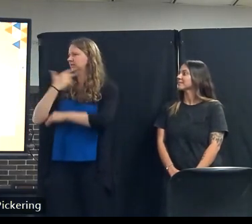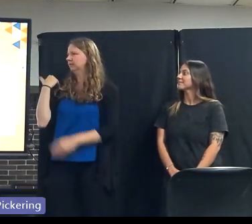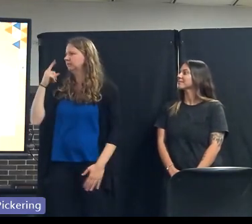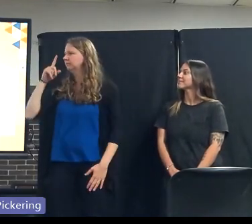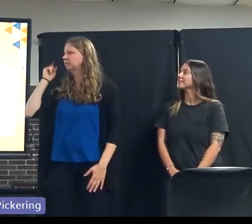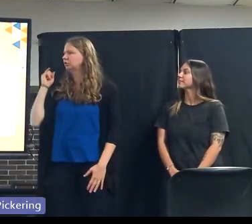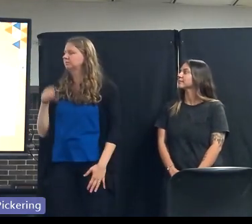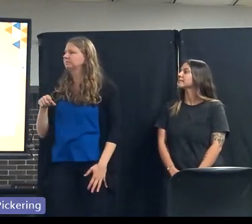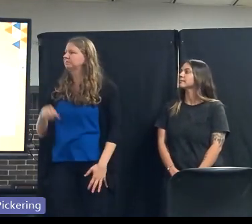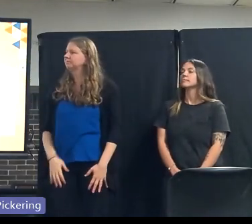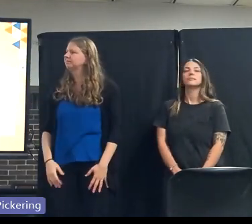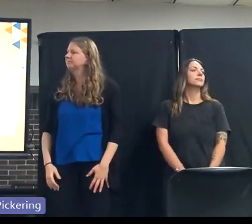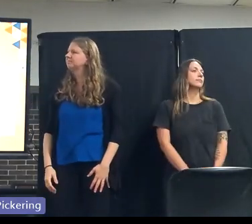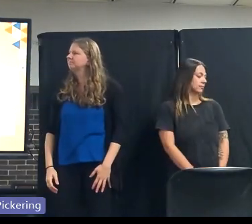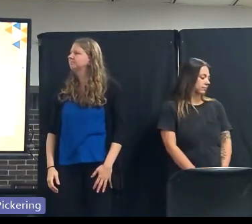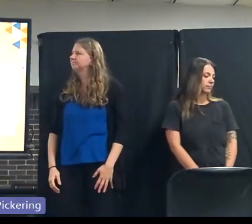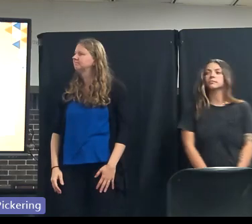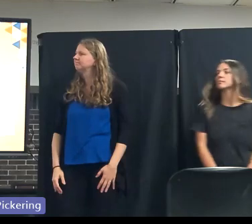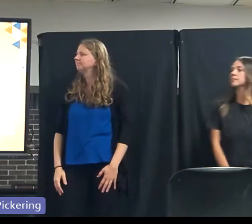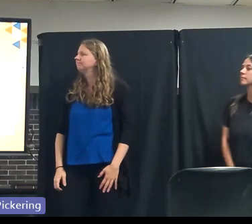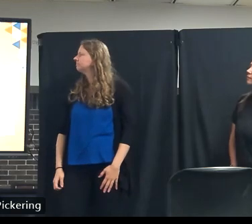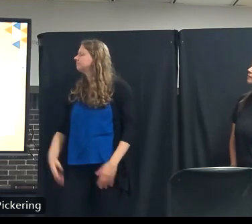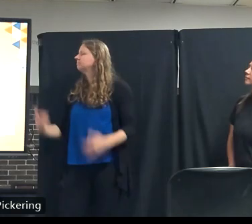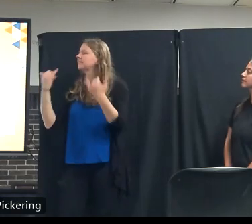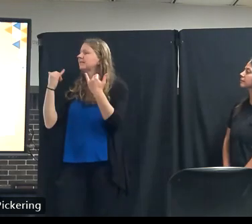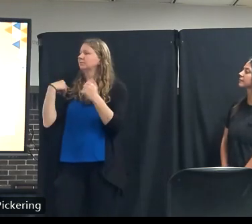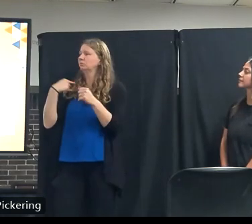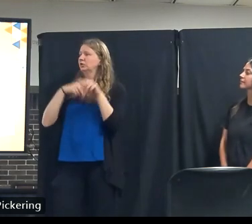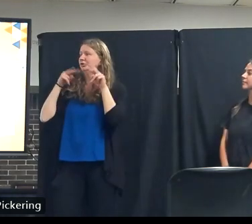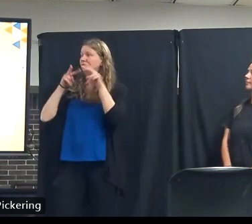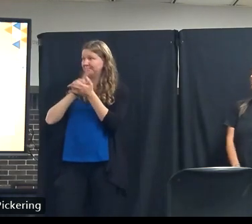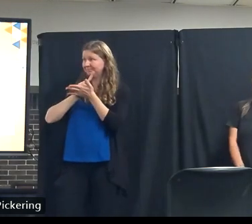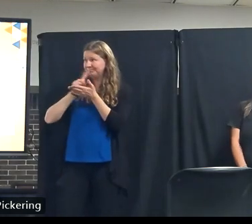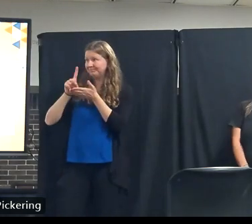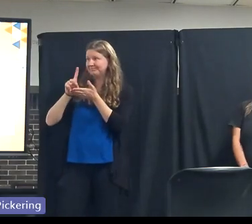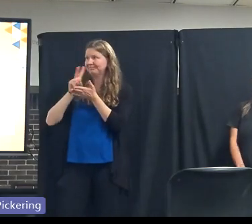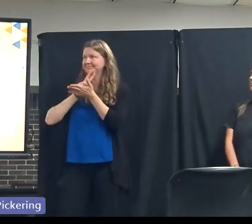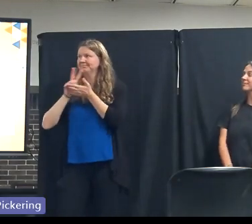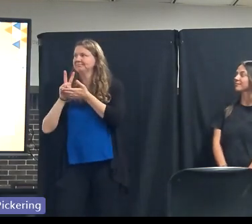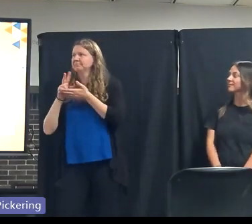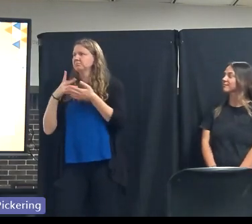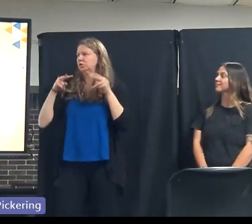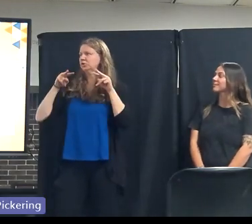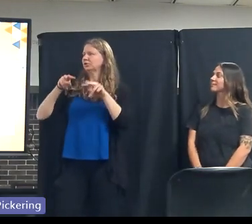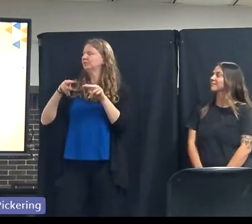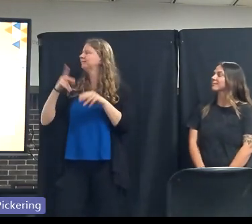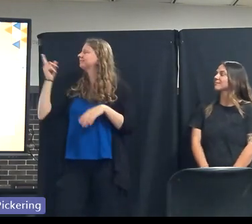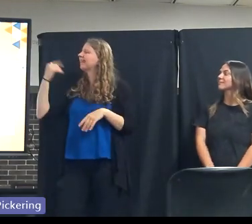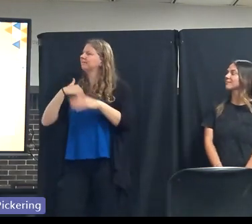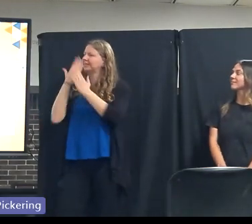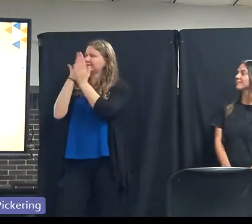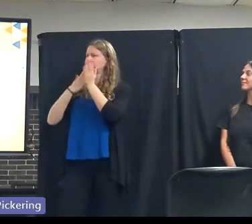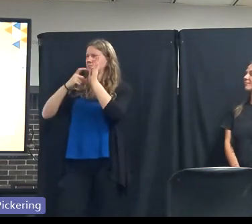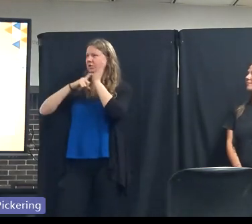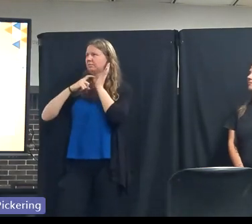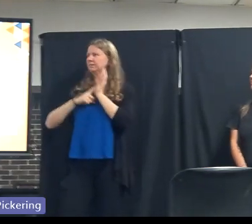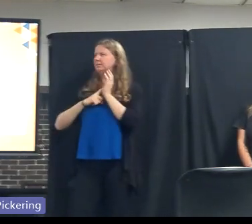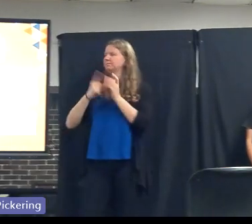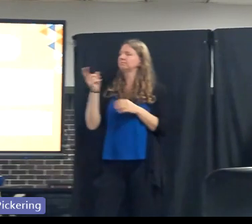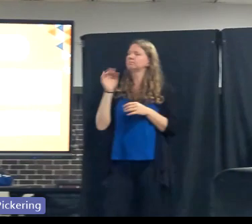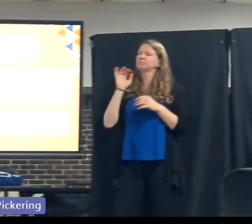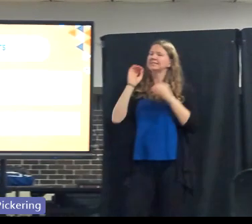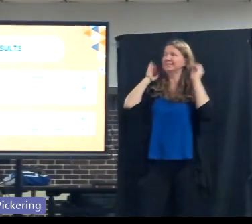Yes, we were able to offer it 3 days last summer. Now we're looking at the possibility of offering a week or